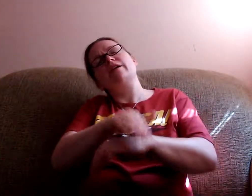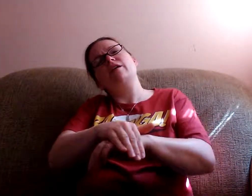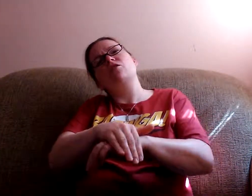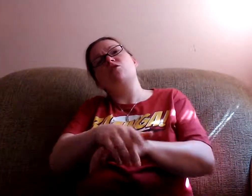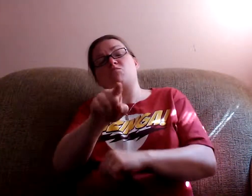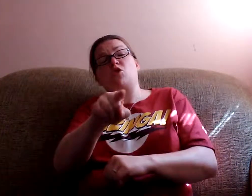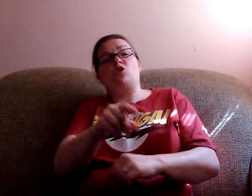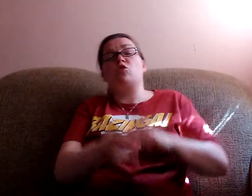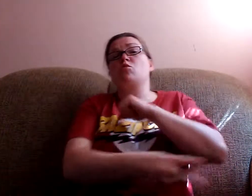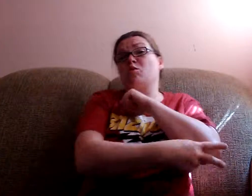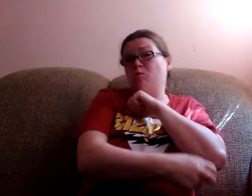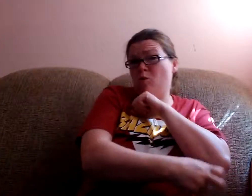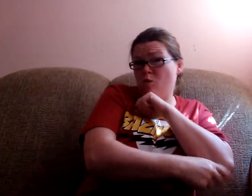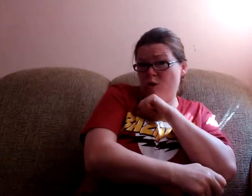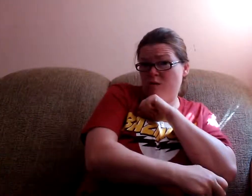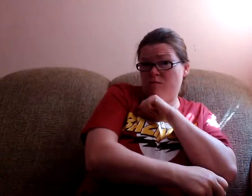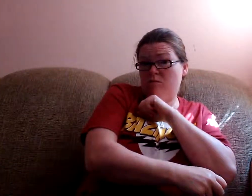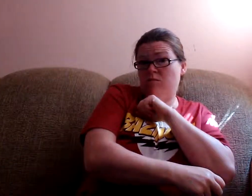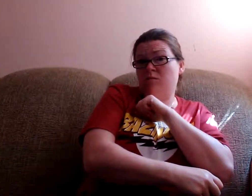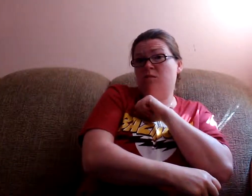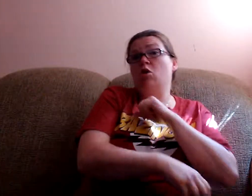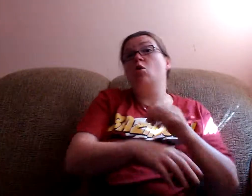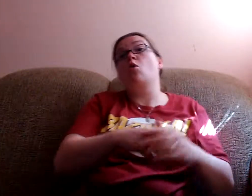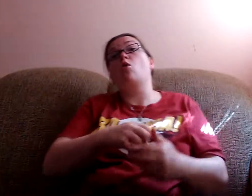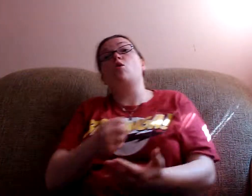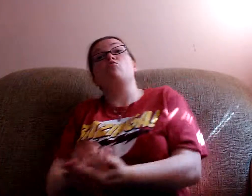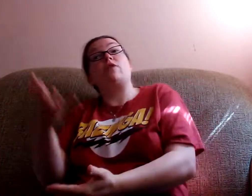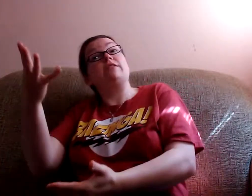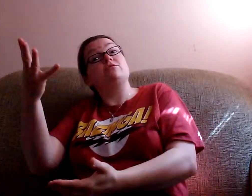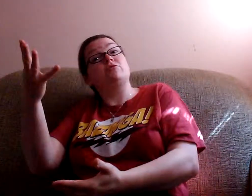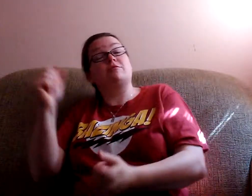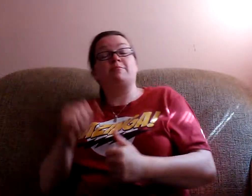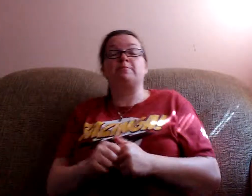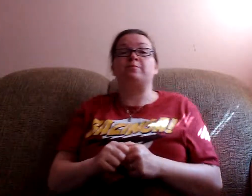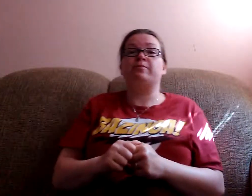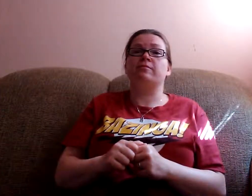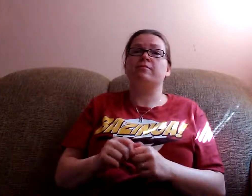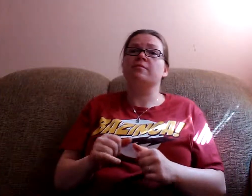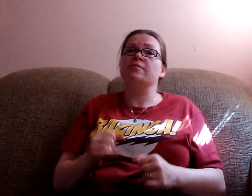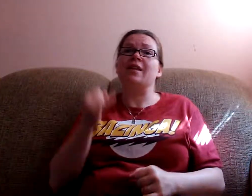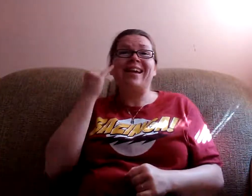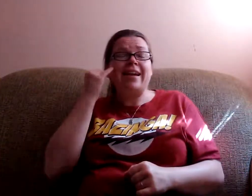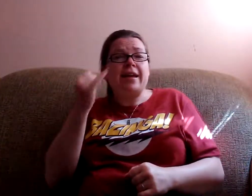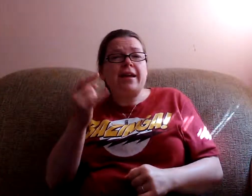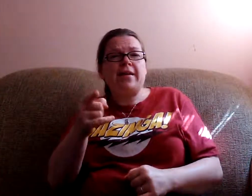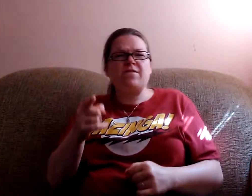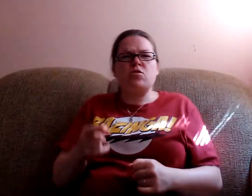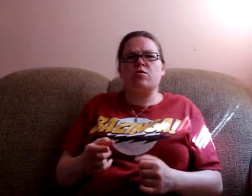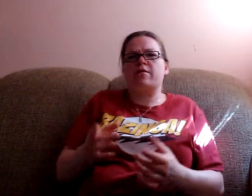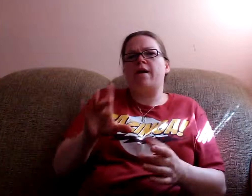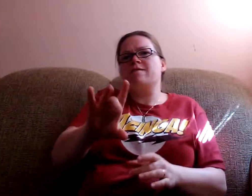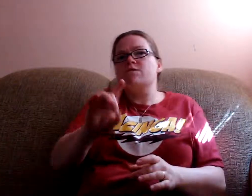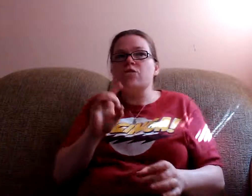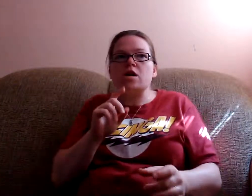if you could sell goods and make money at it, then you were not poor. Then you had a good living. Then you belonged to a union. Then you